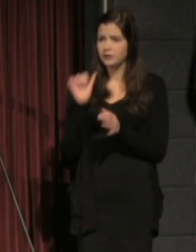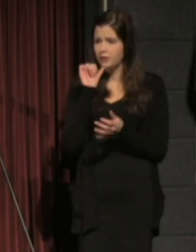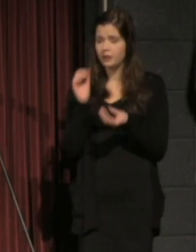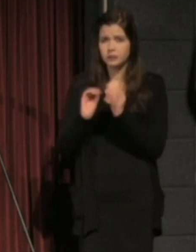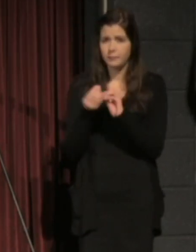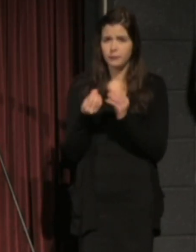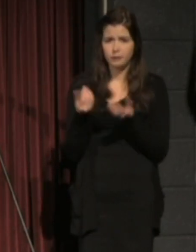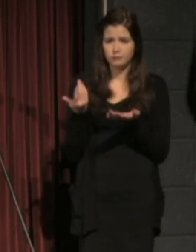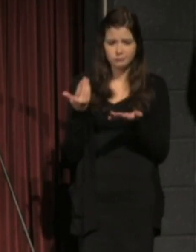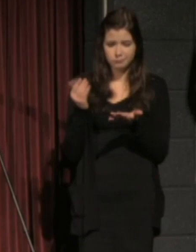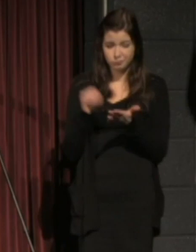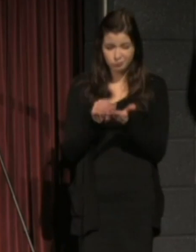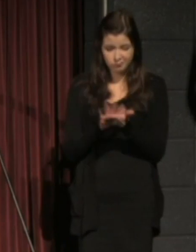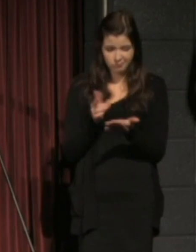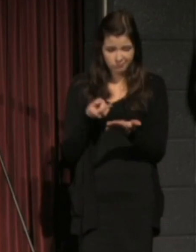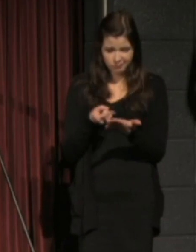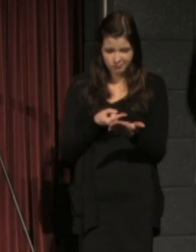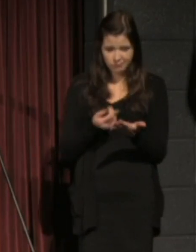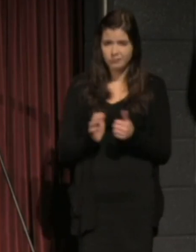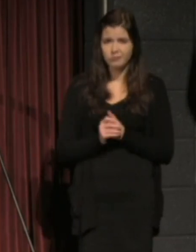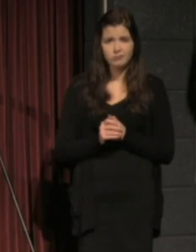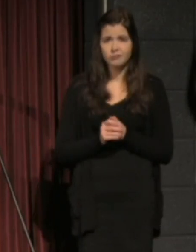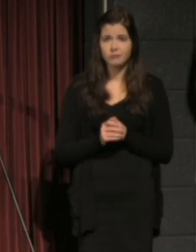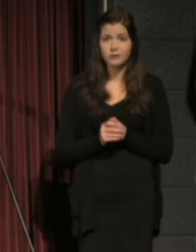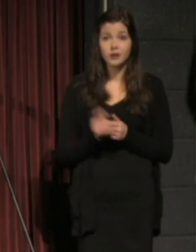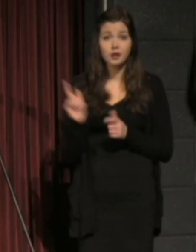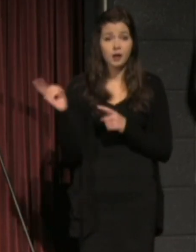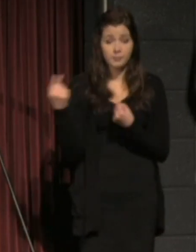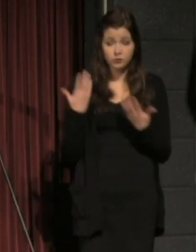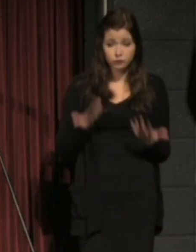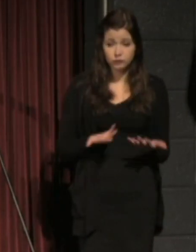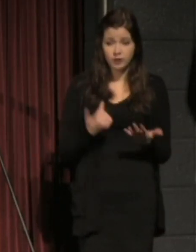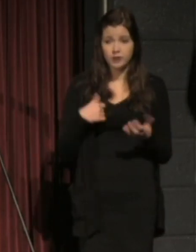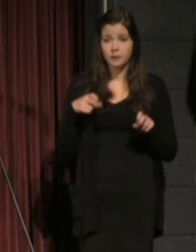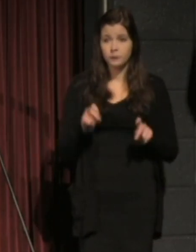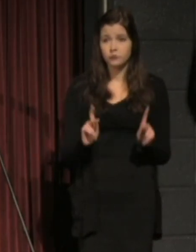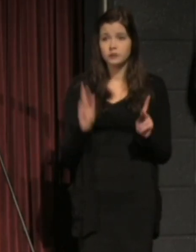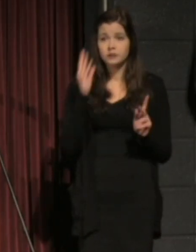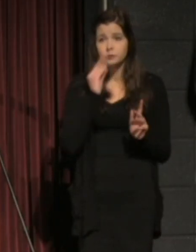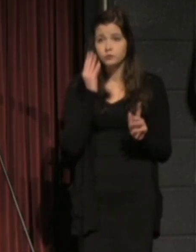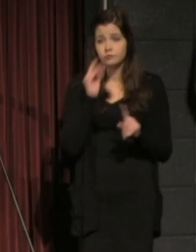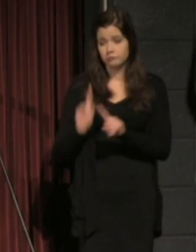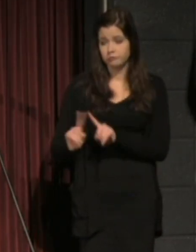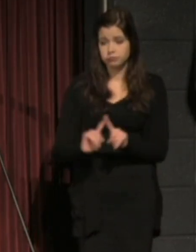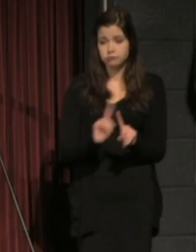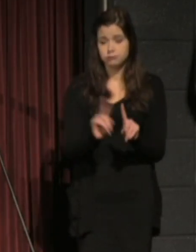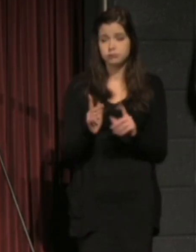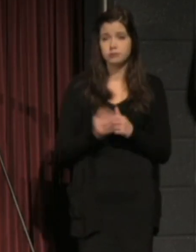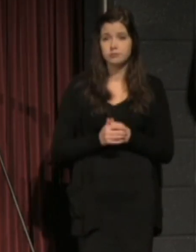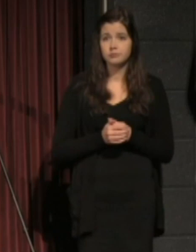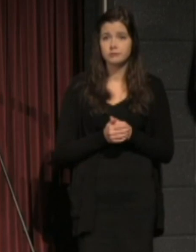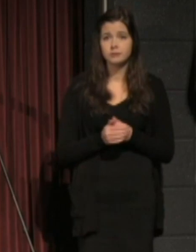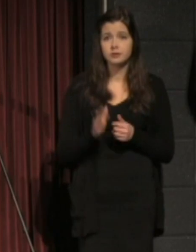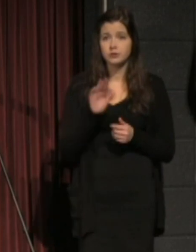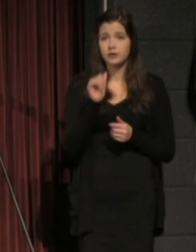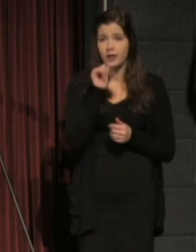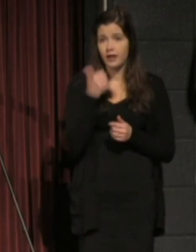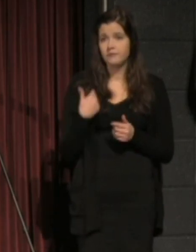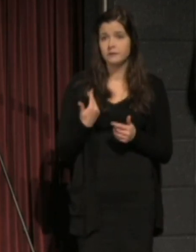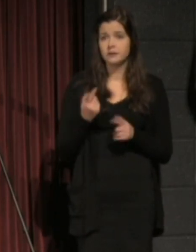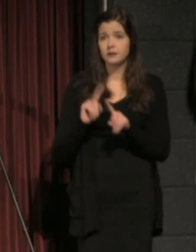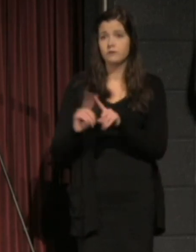paper. Since coming to Lake Region, I've had the opportunity to experience so many things I never would have had at a different